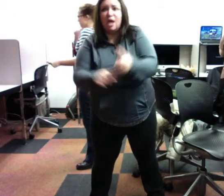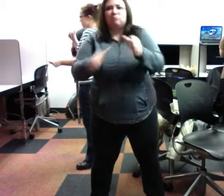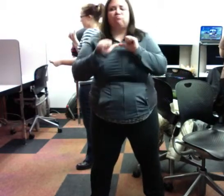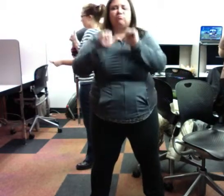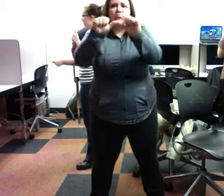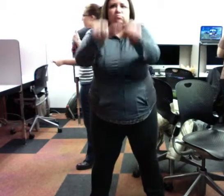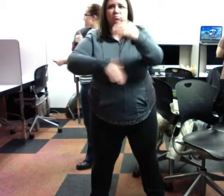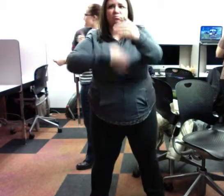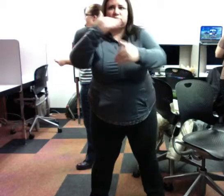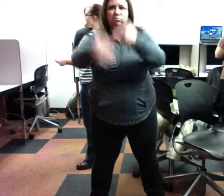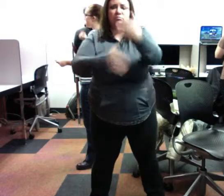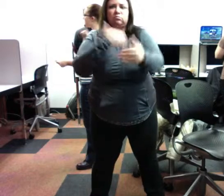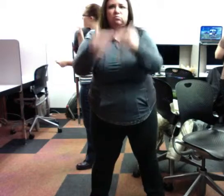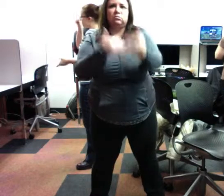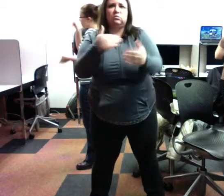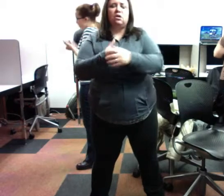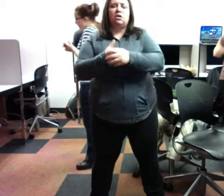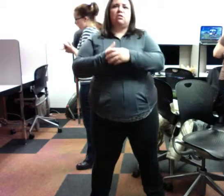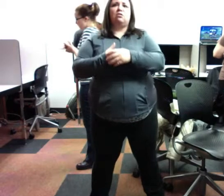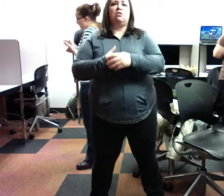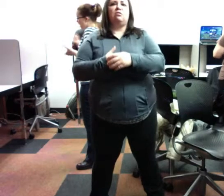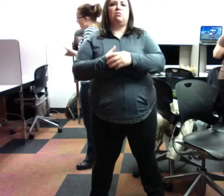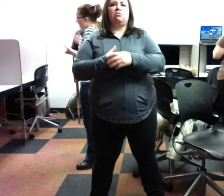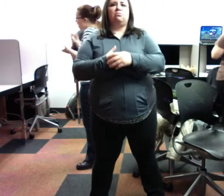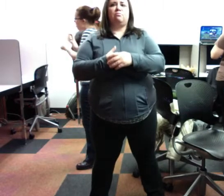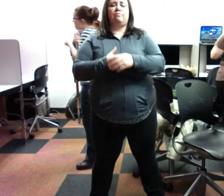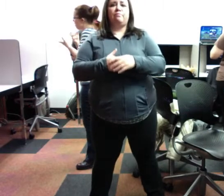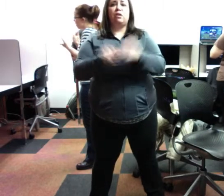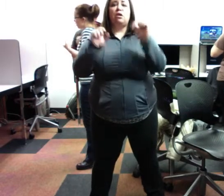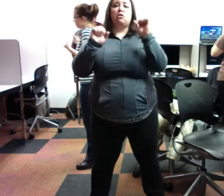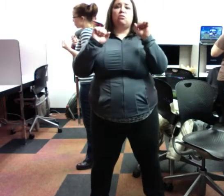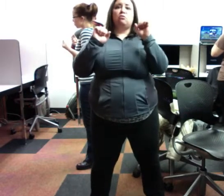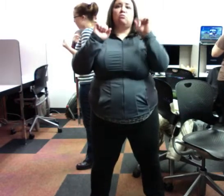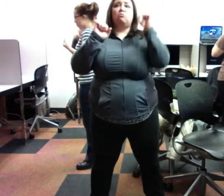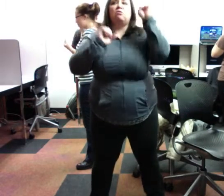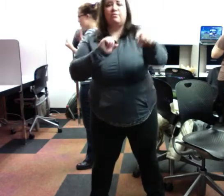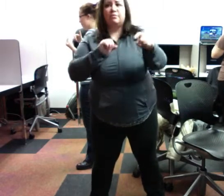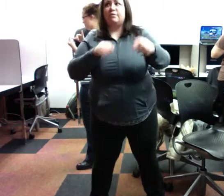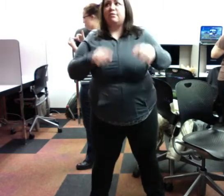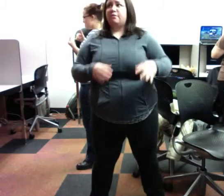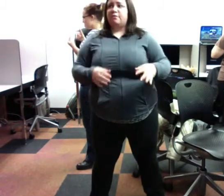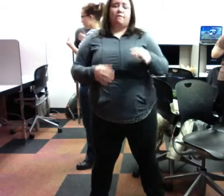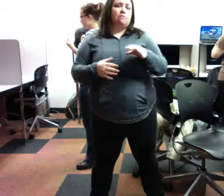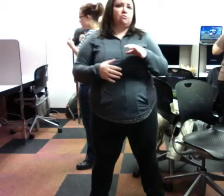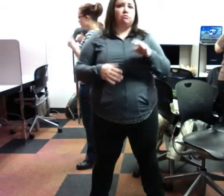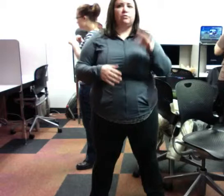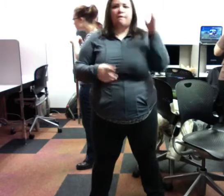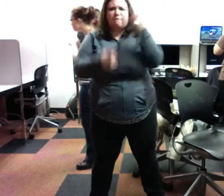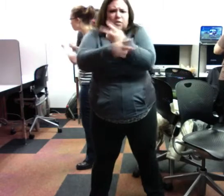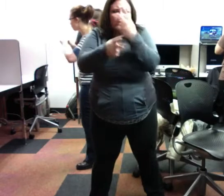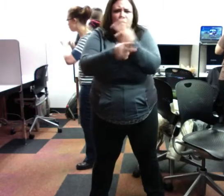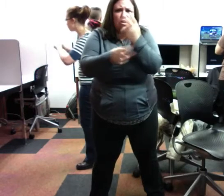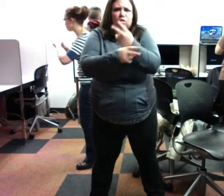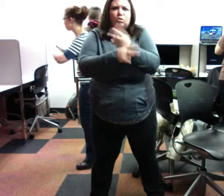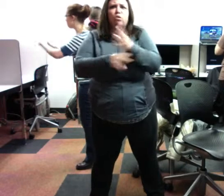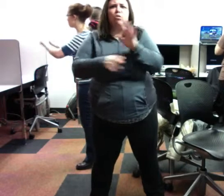that I loved what I did. You've got to find what you love. And that is as true for work as it is for your lovers. Your work